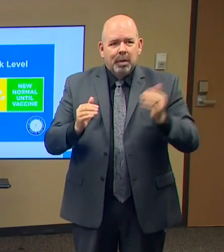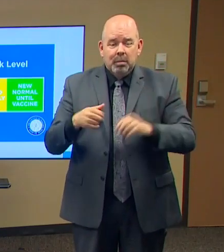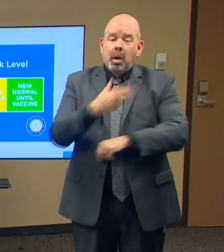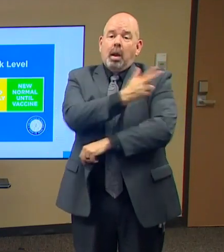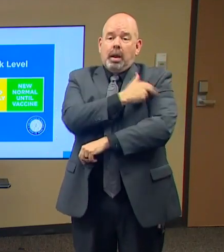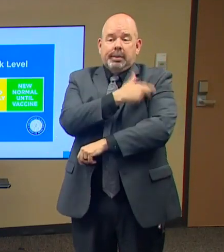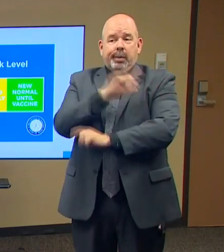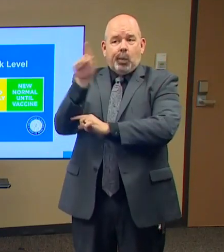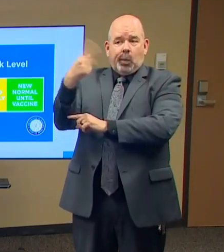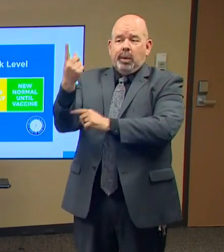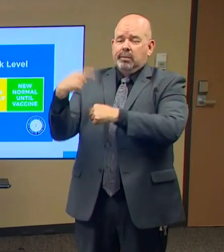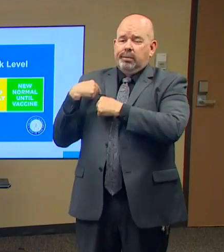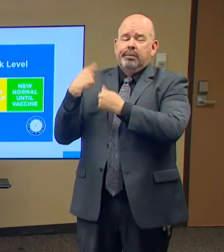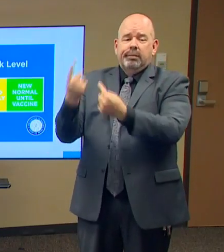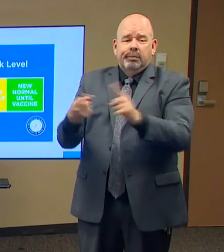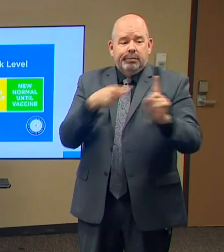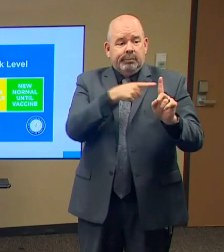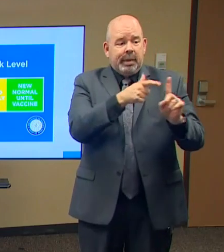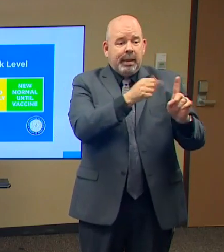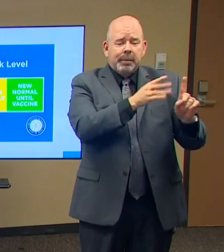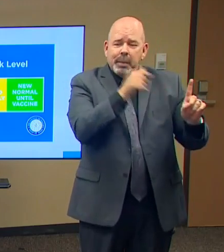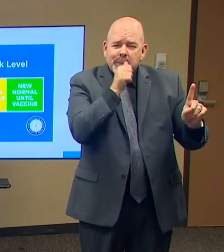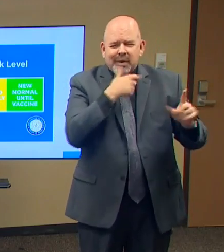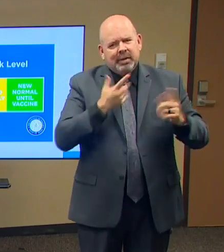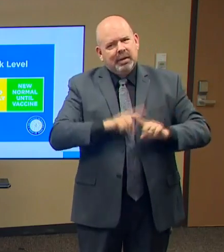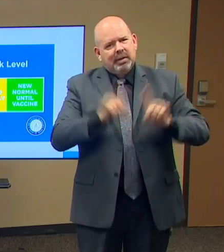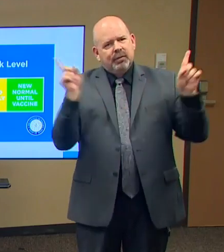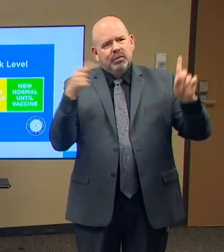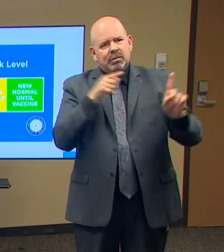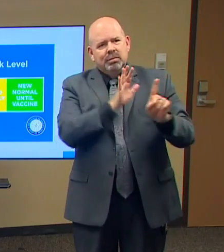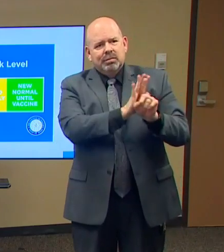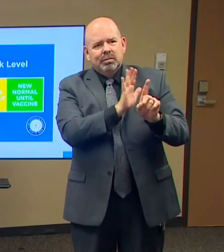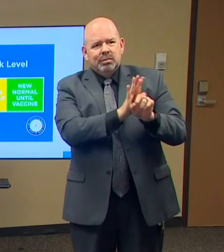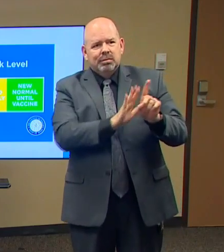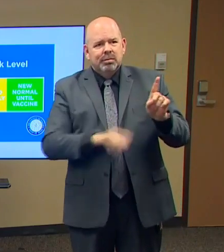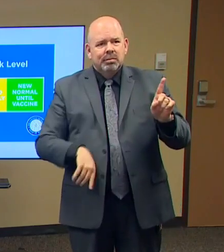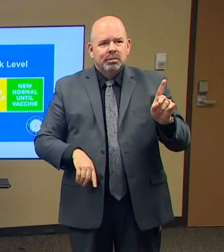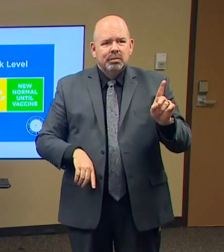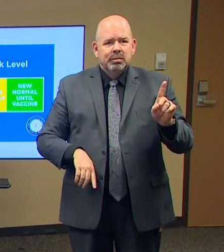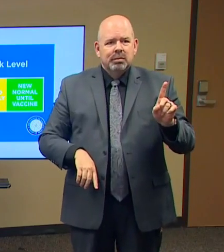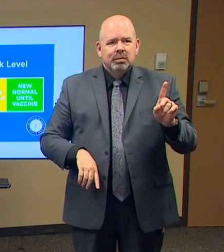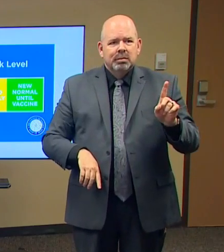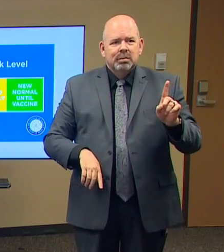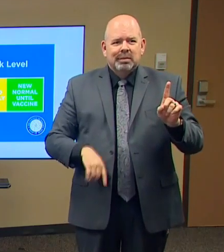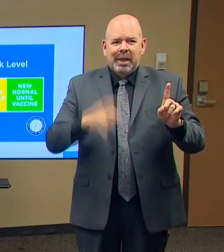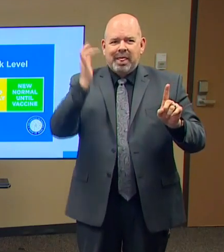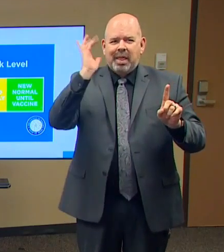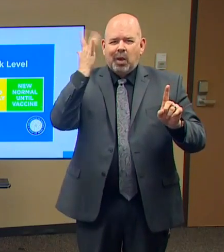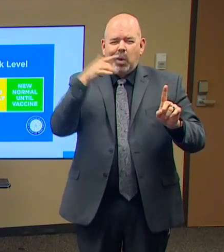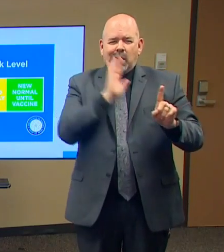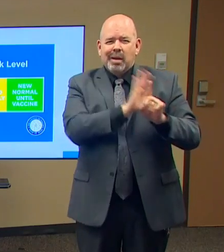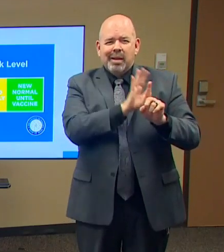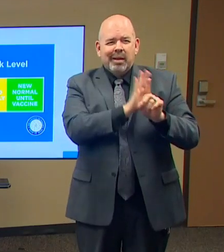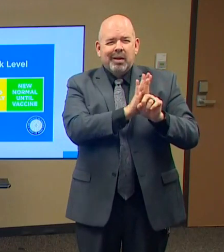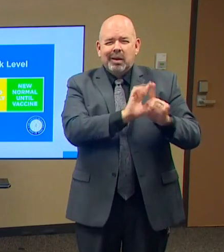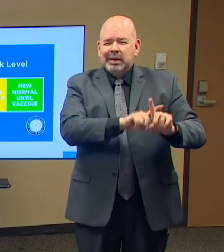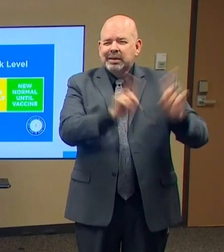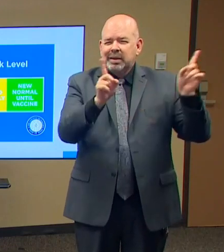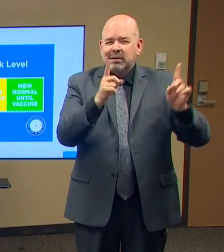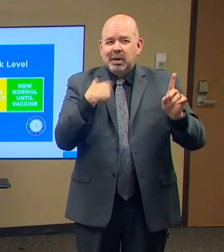But understand, and one of the reasons we really have not been using that as a key indicator is